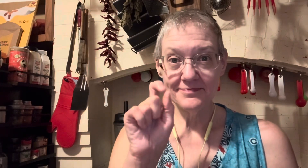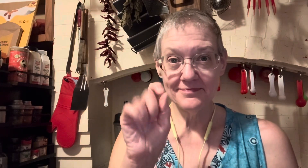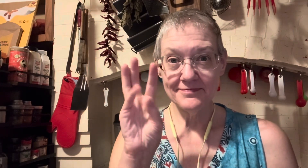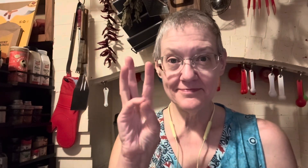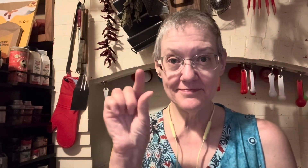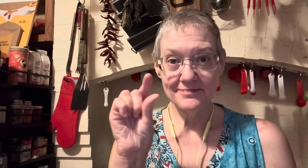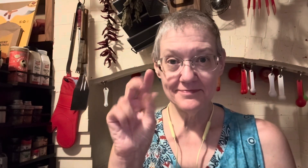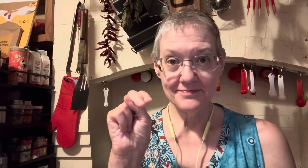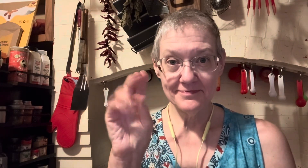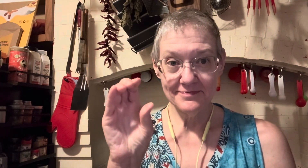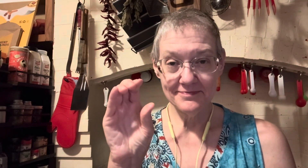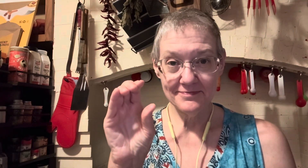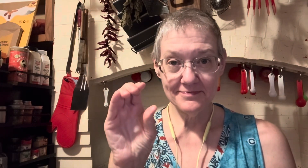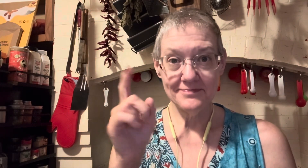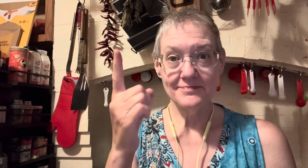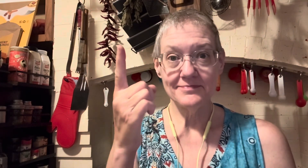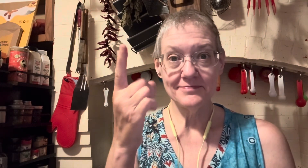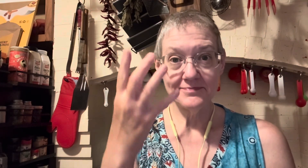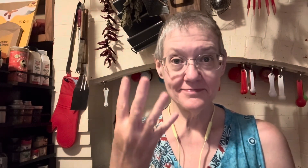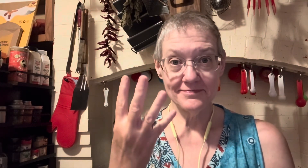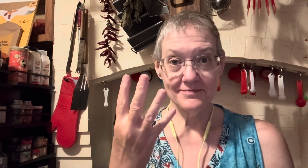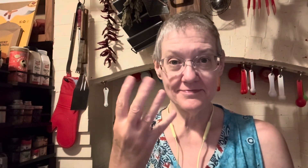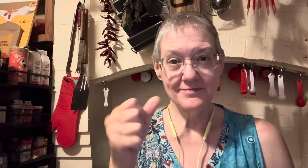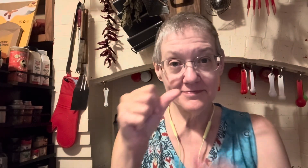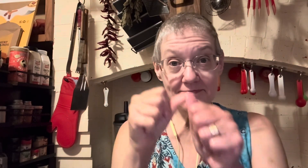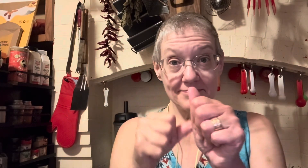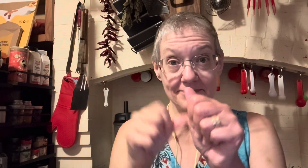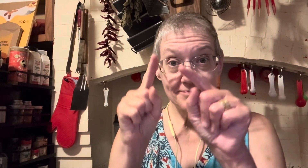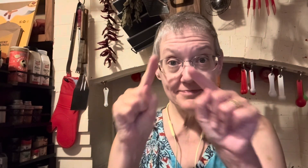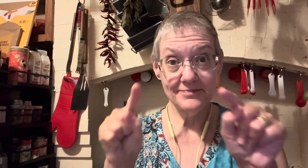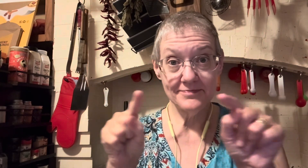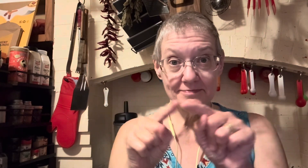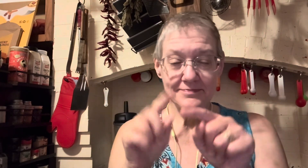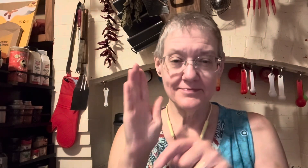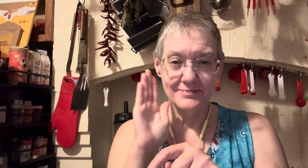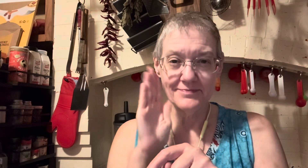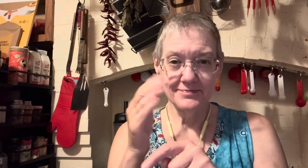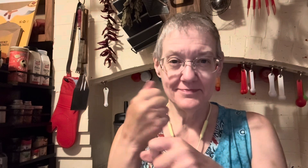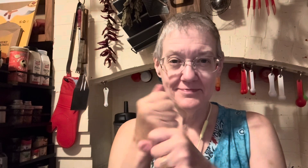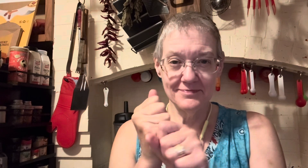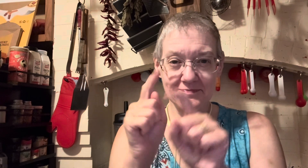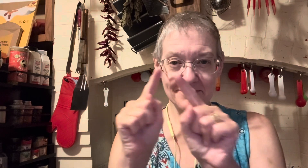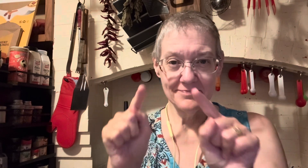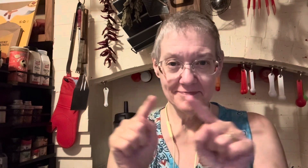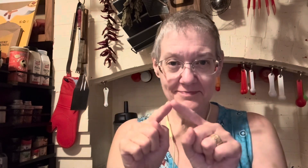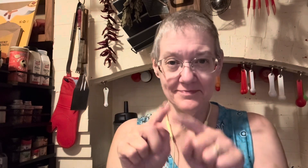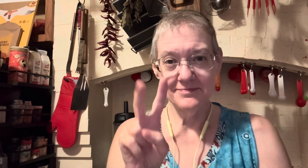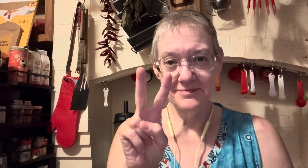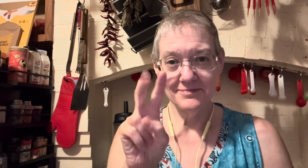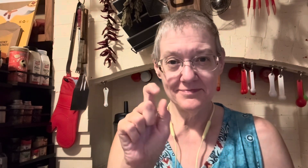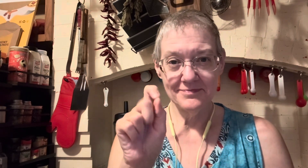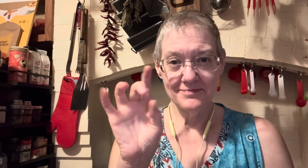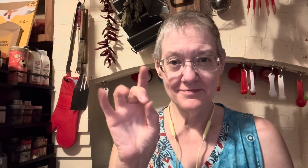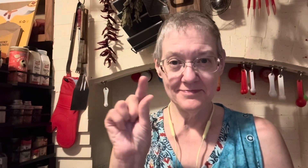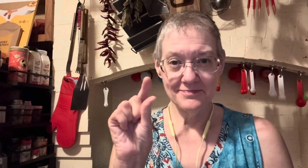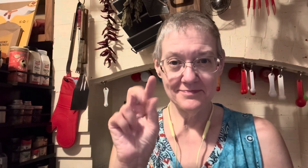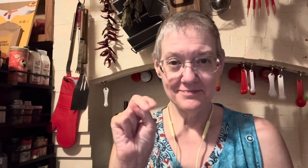Half is 5.6 grams of net carbs, and 1/4, each triangle, because we're going to make triangles, is 2.8 grams